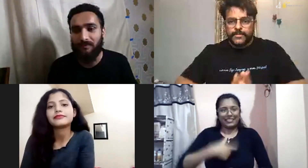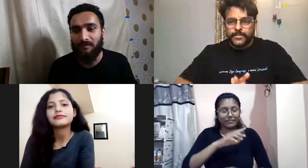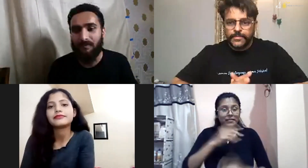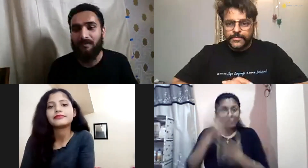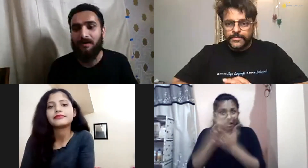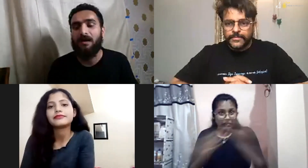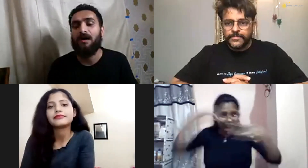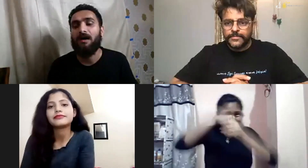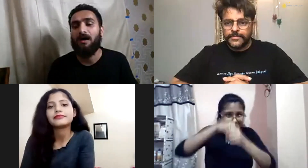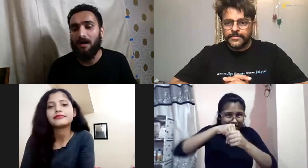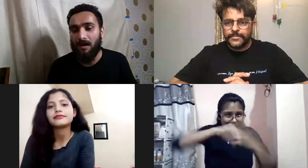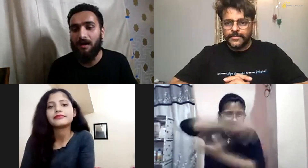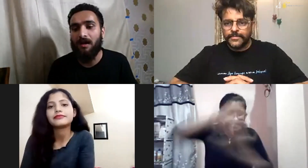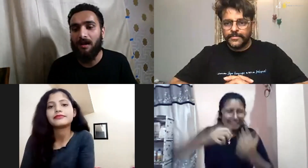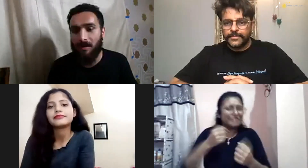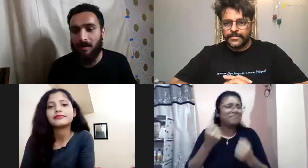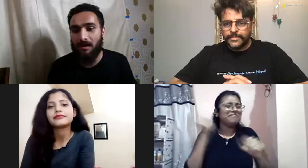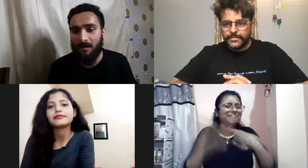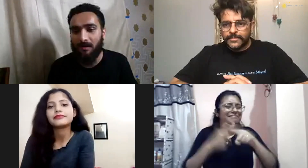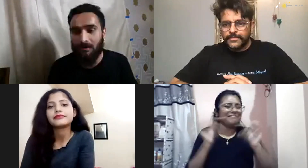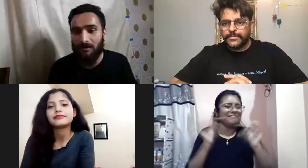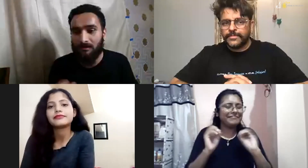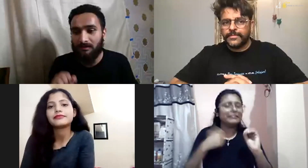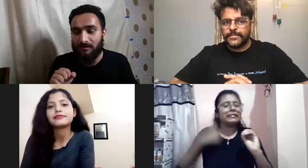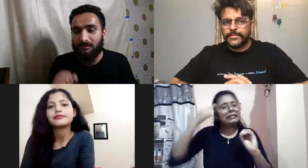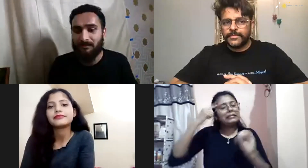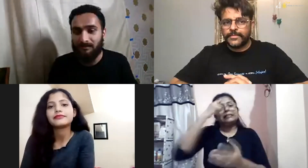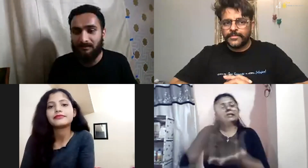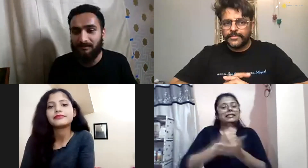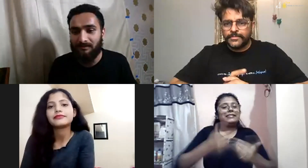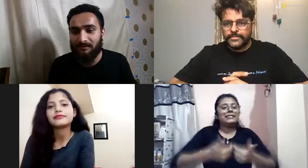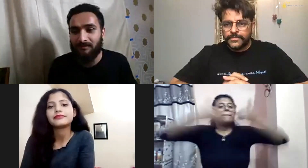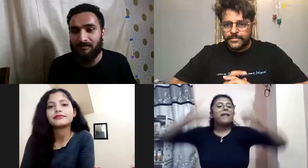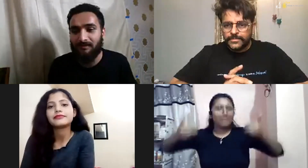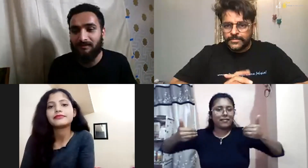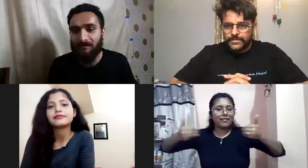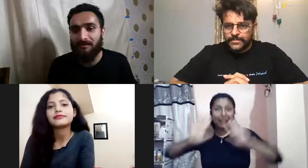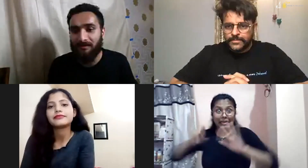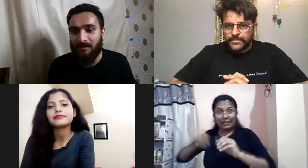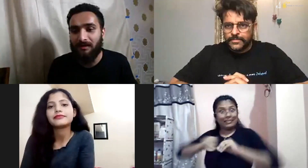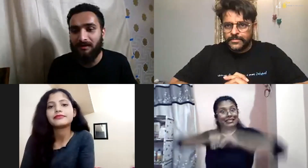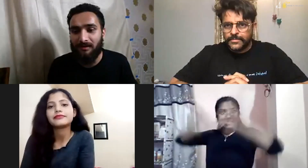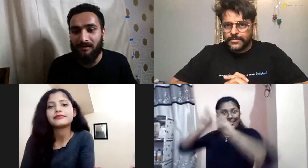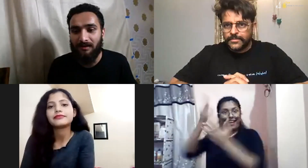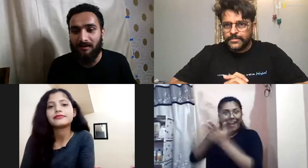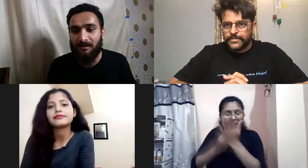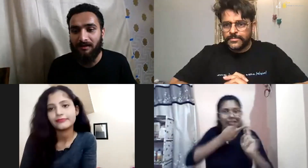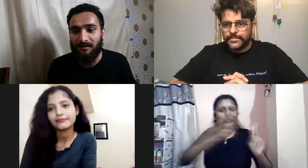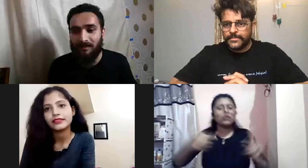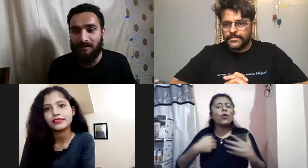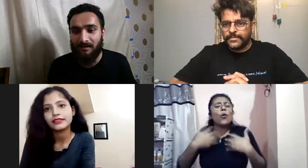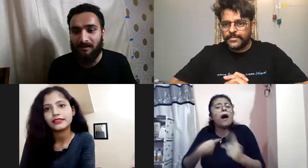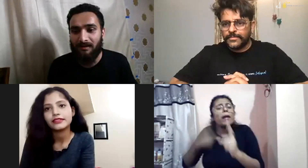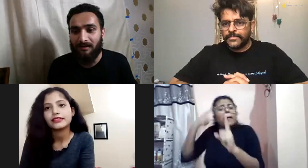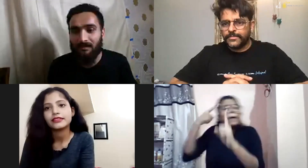and craft work. So there was a person who asked me that if you would like to come and do the artwork with us. So I thought,